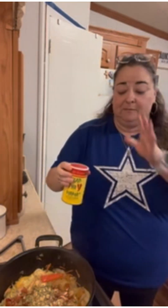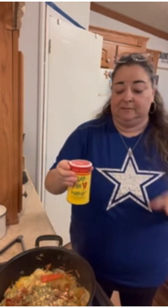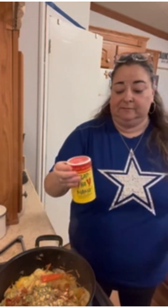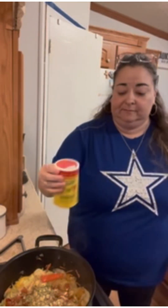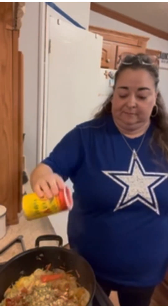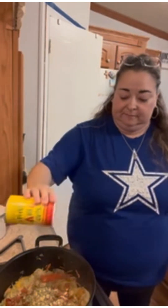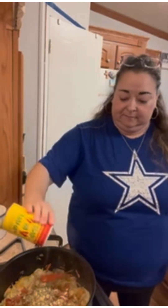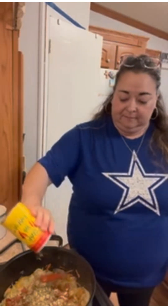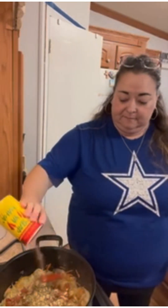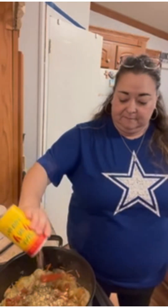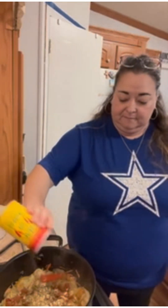Slap your mama.